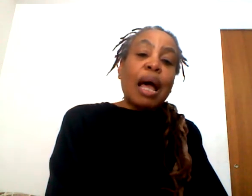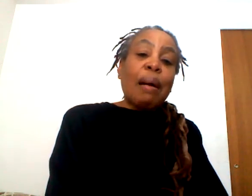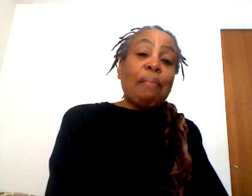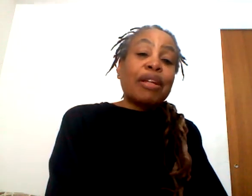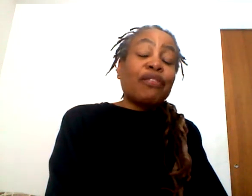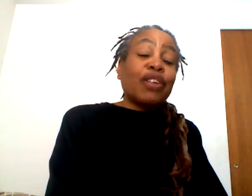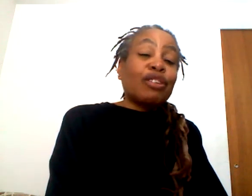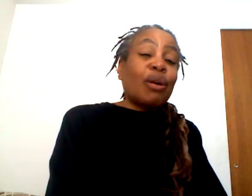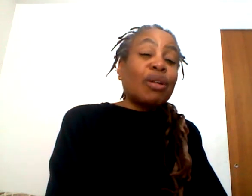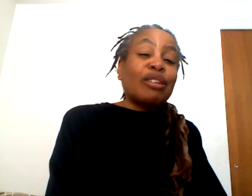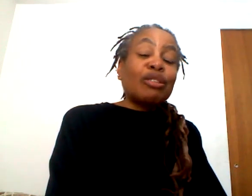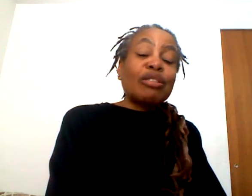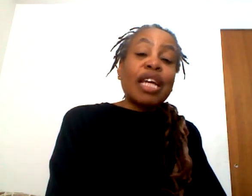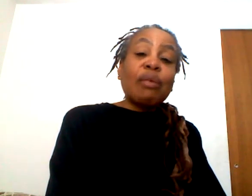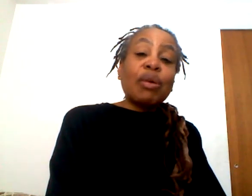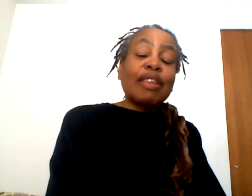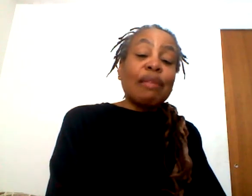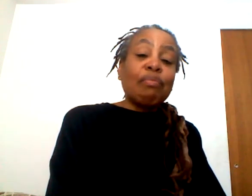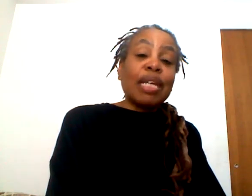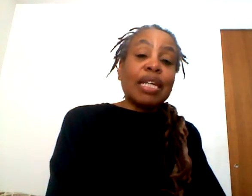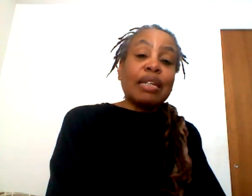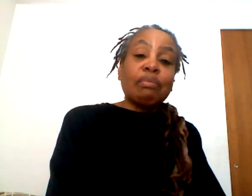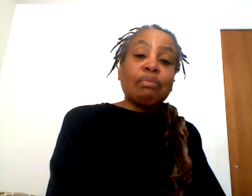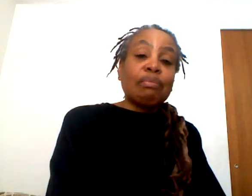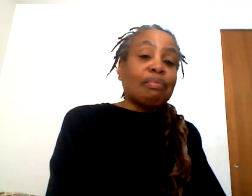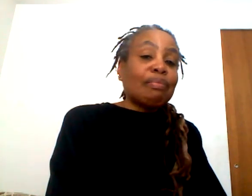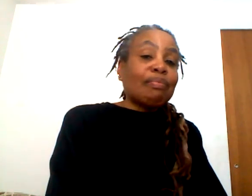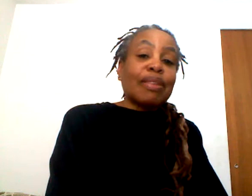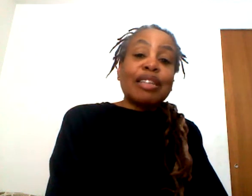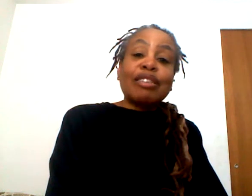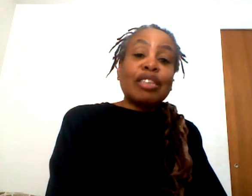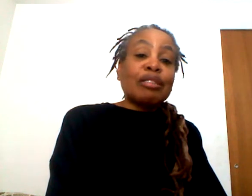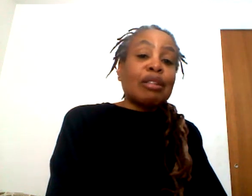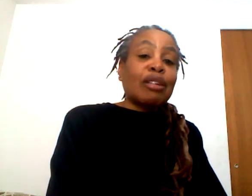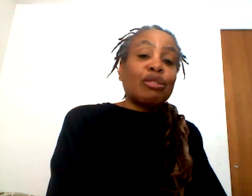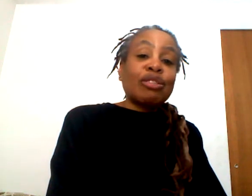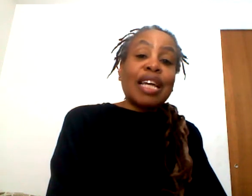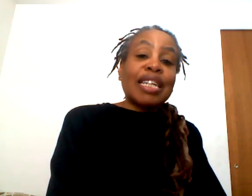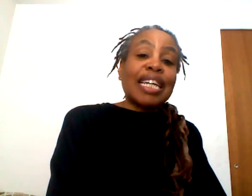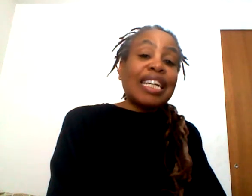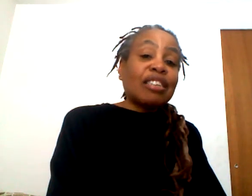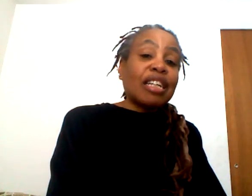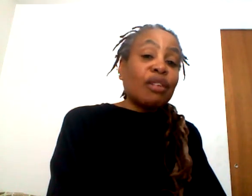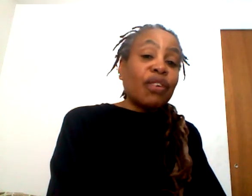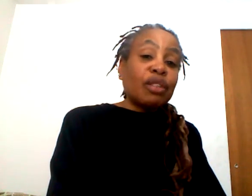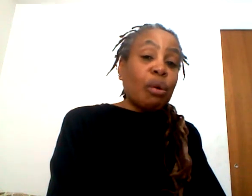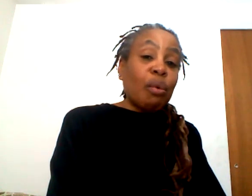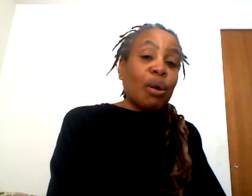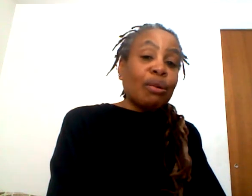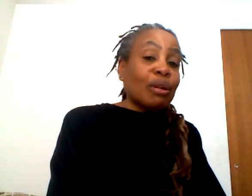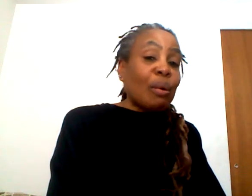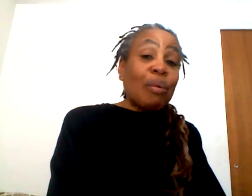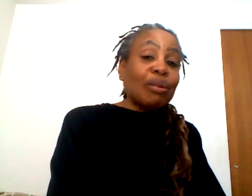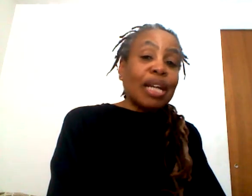but if you don't understand what they mean, just understanding each individual word won't help